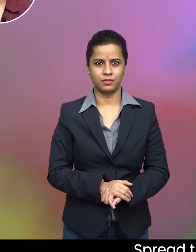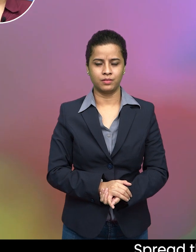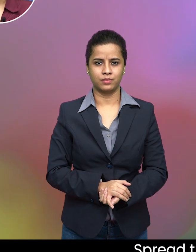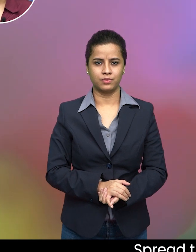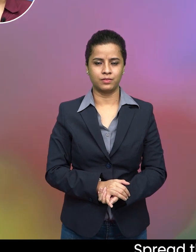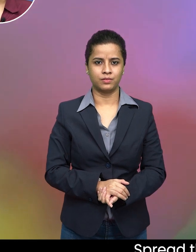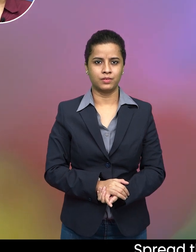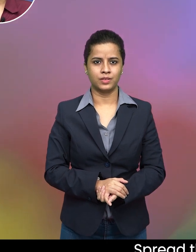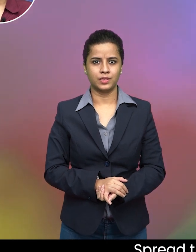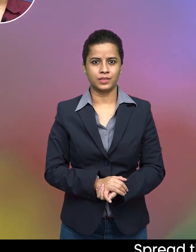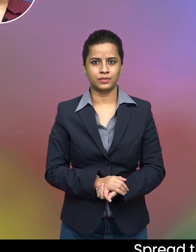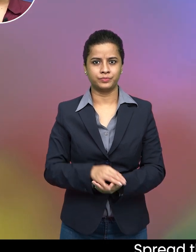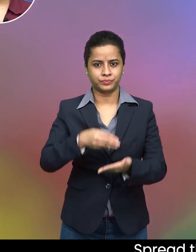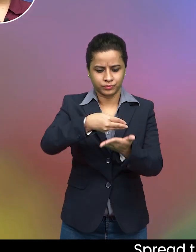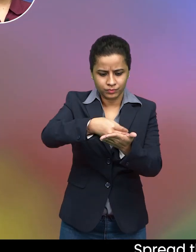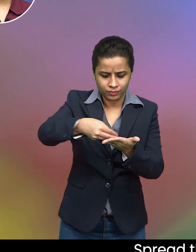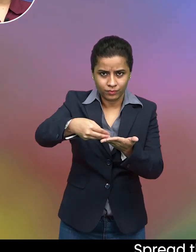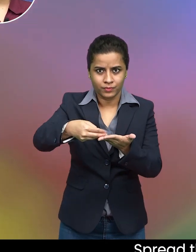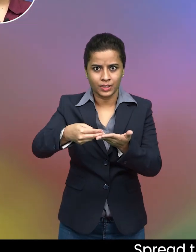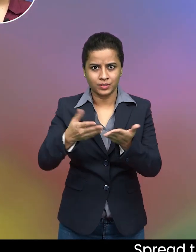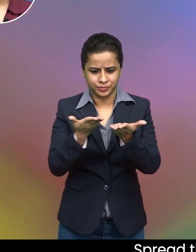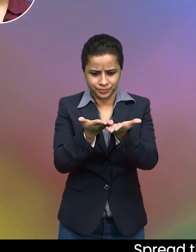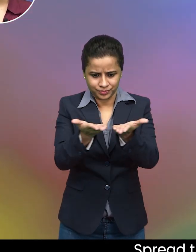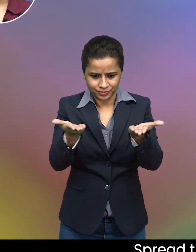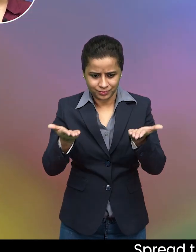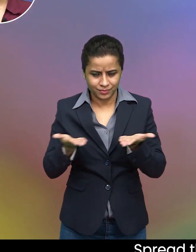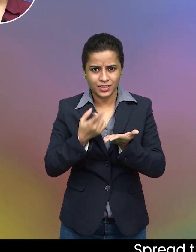Spread the leaf in a petri dish